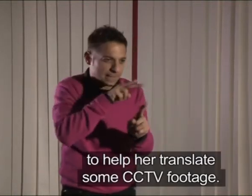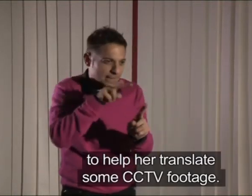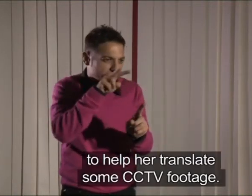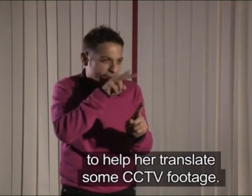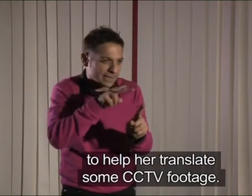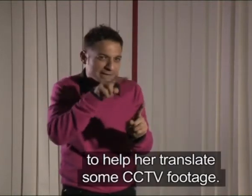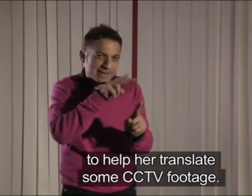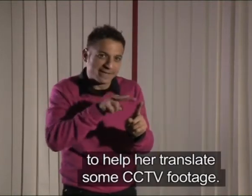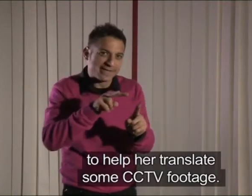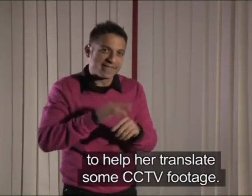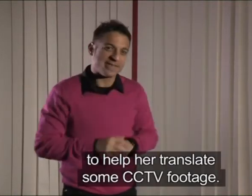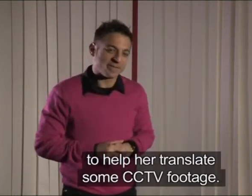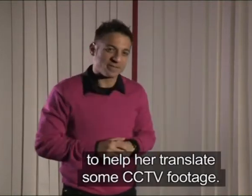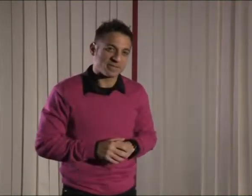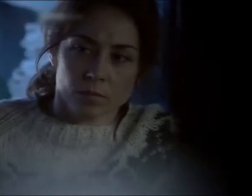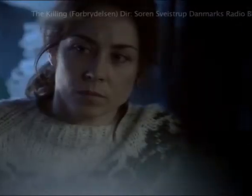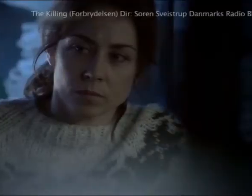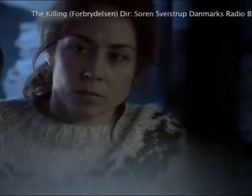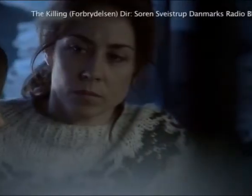CCTV footage.